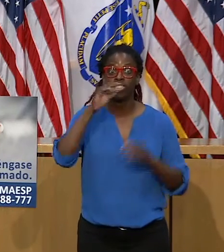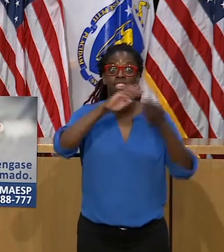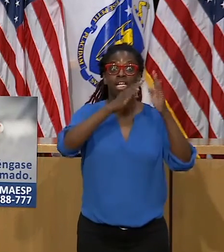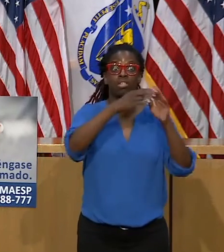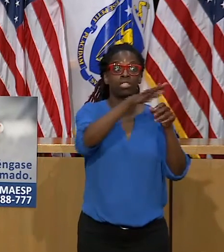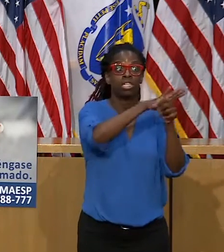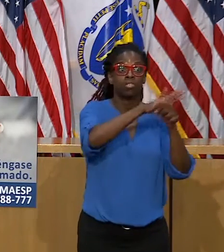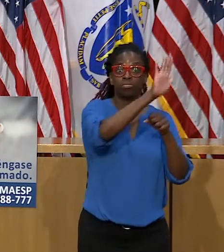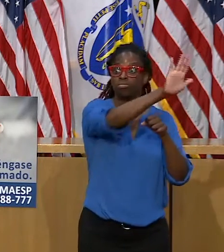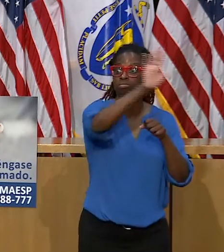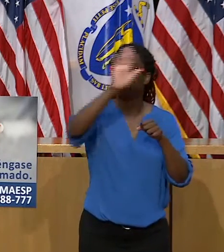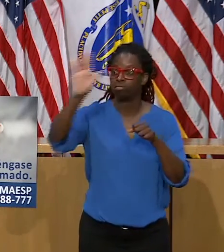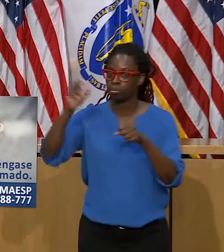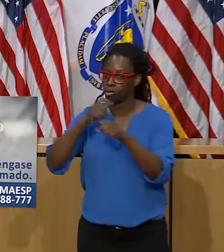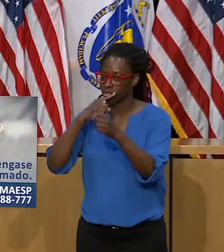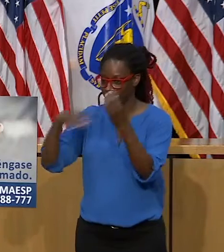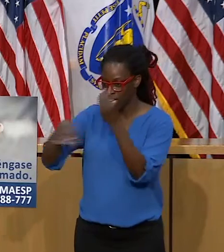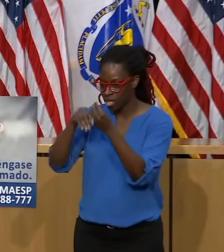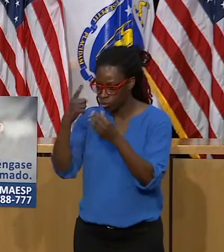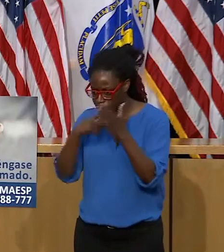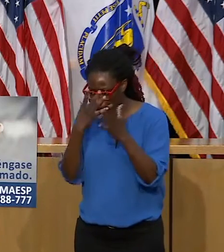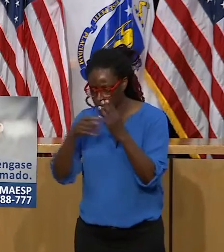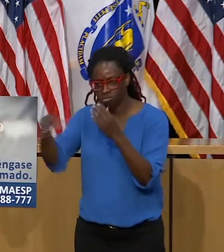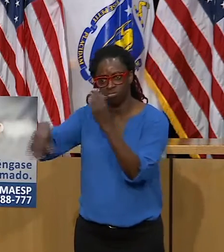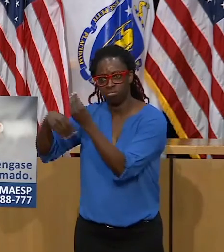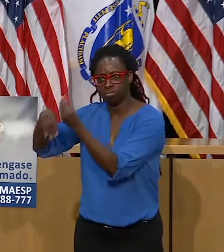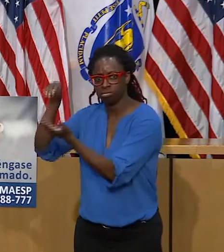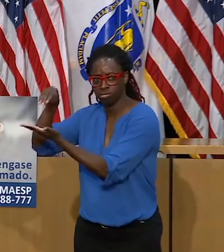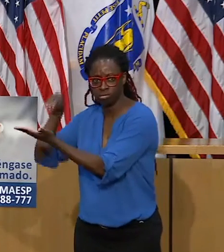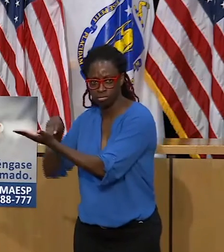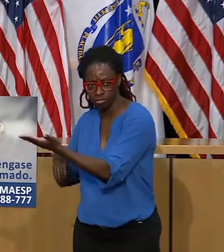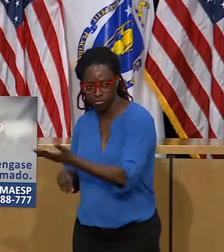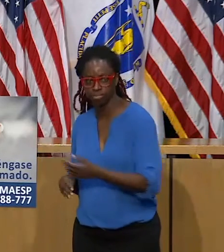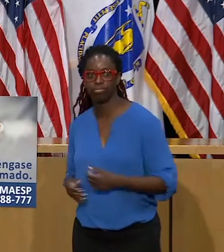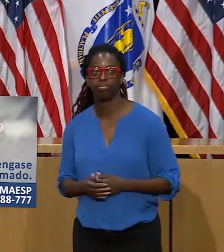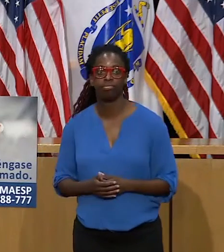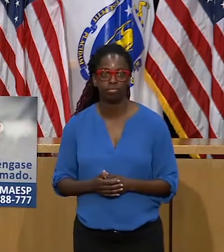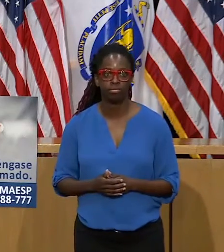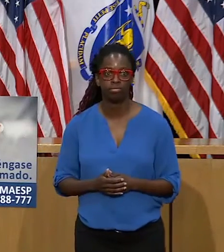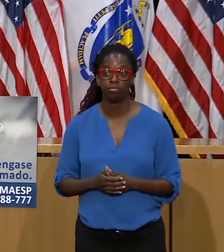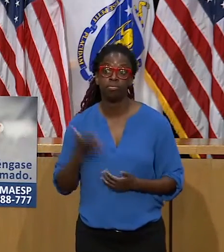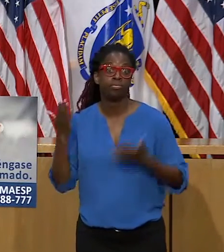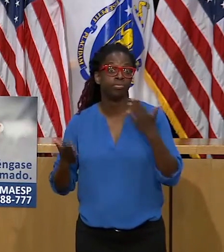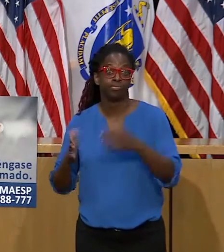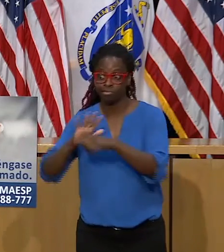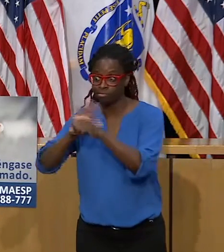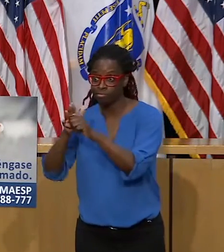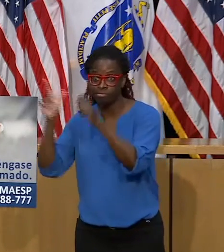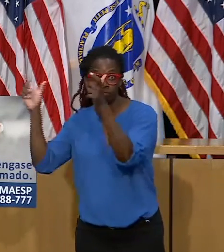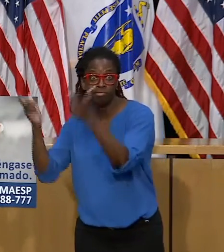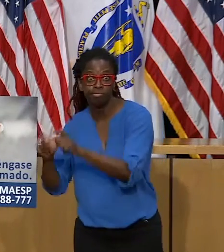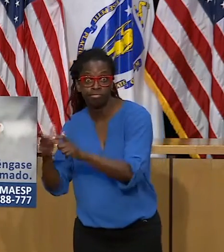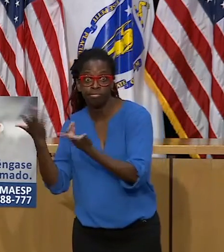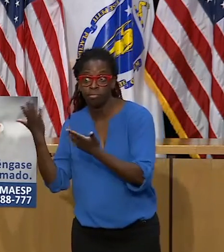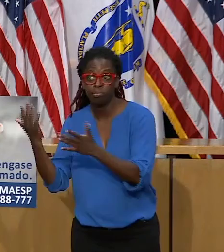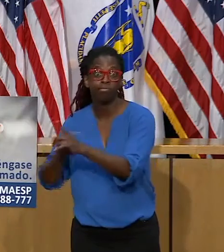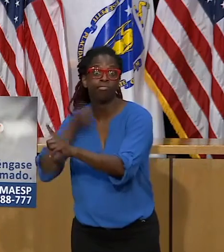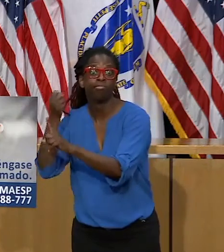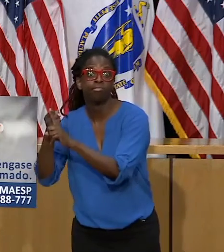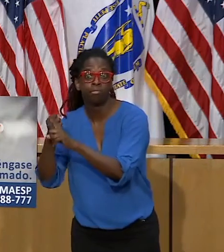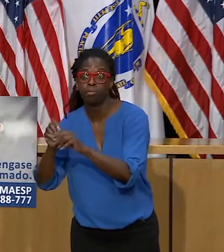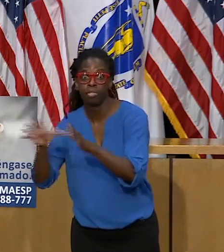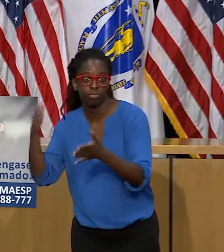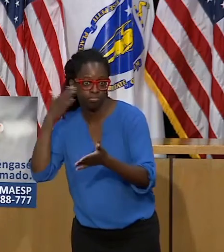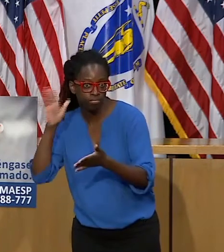COVID-19 conditions change and districts need to adjust their programs. Commissioner Riley will discuss the three plans' details